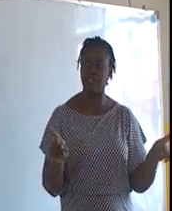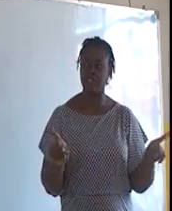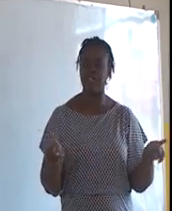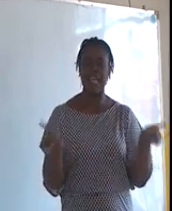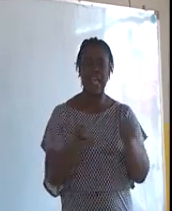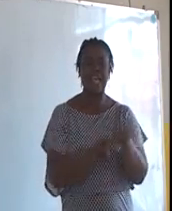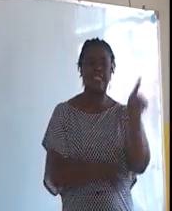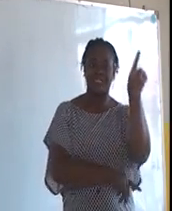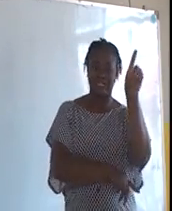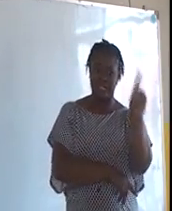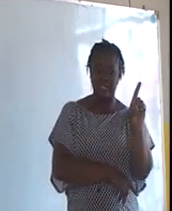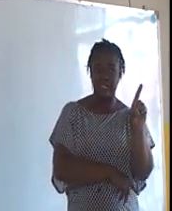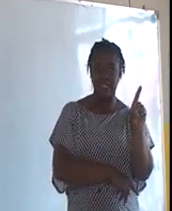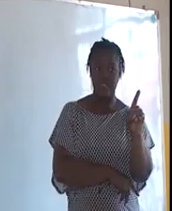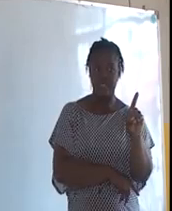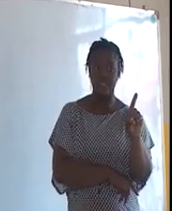as D.